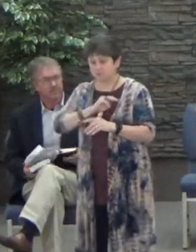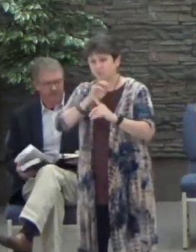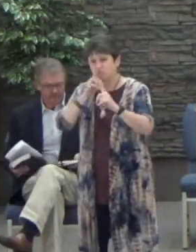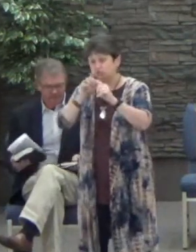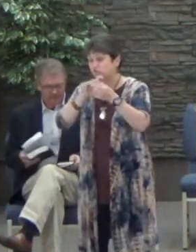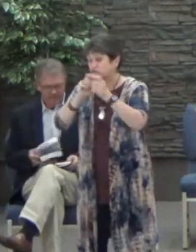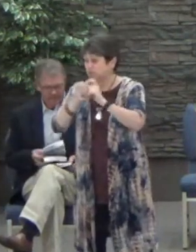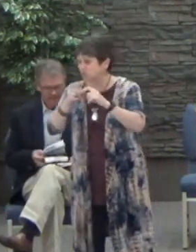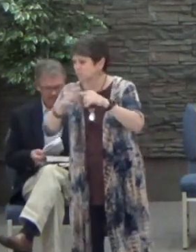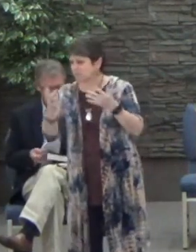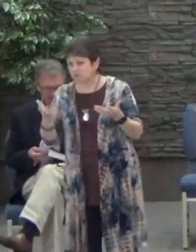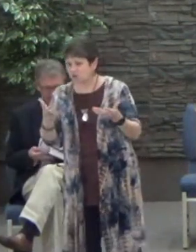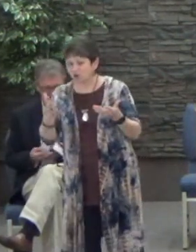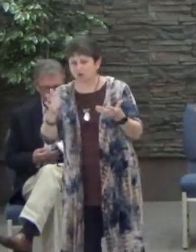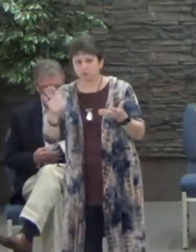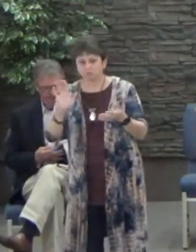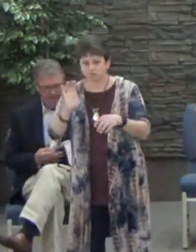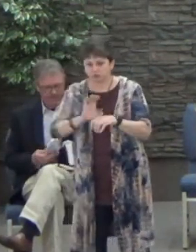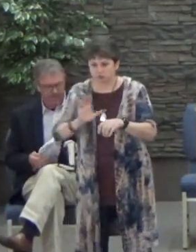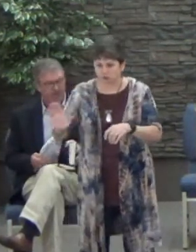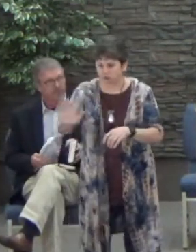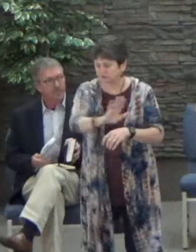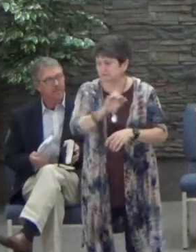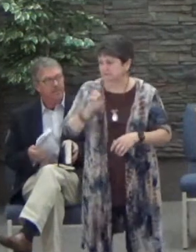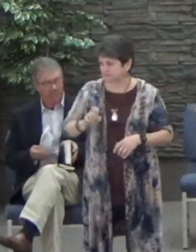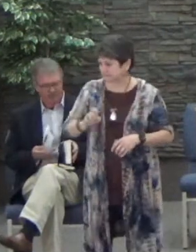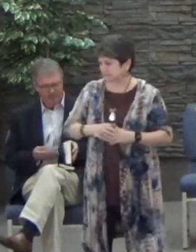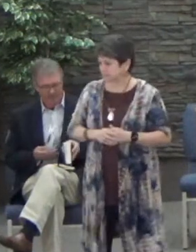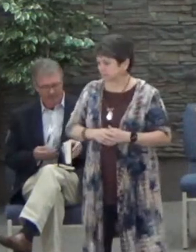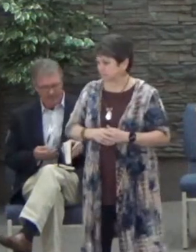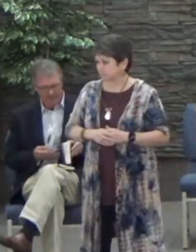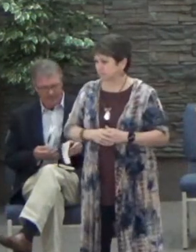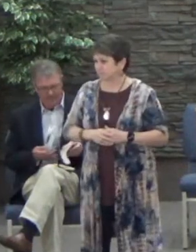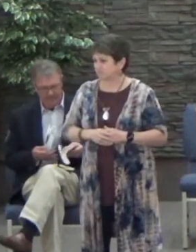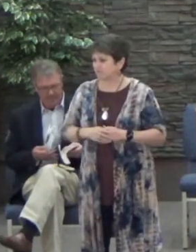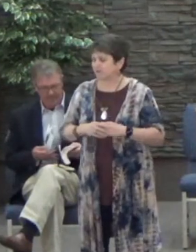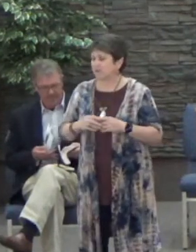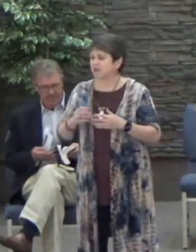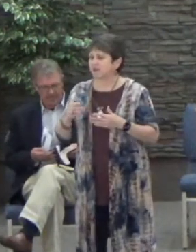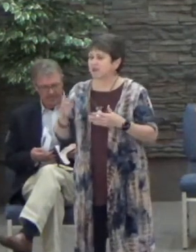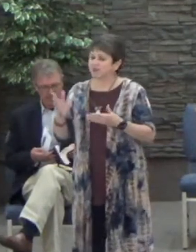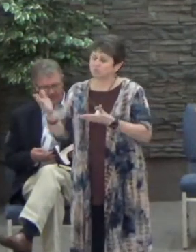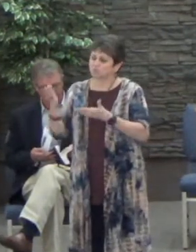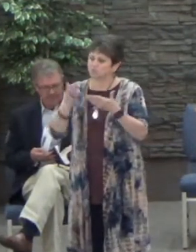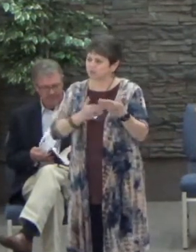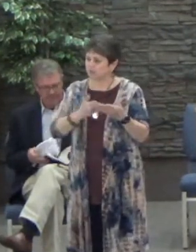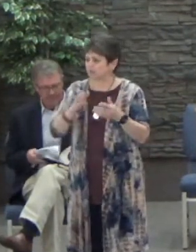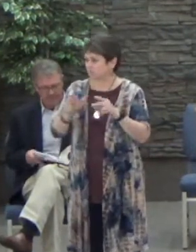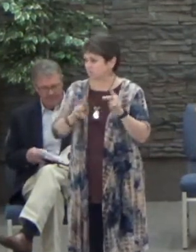to the needs of the church and bringing souls to Christ.